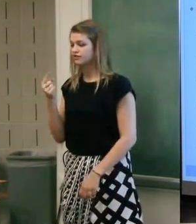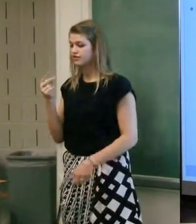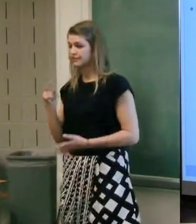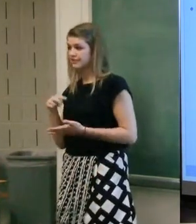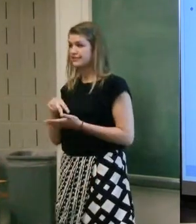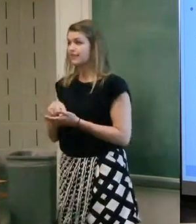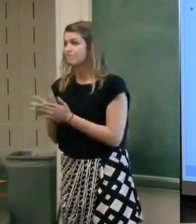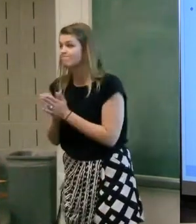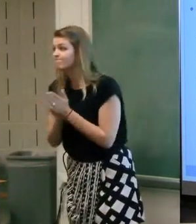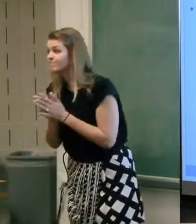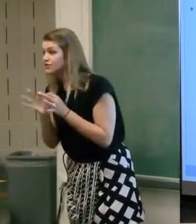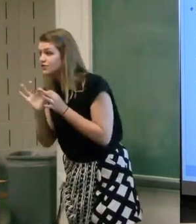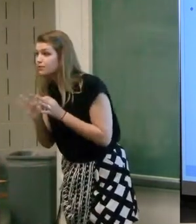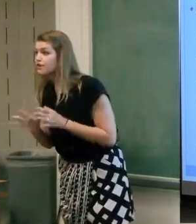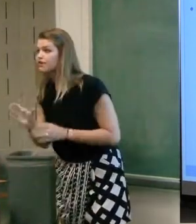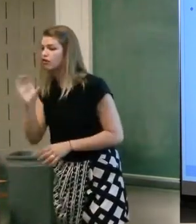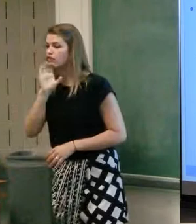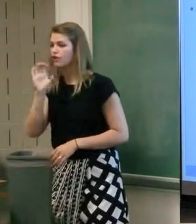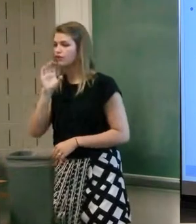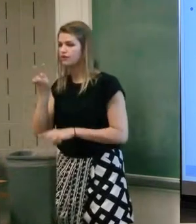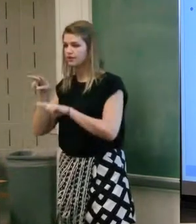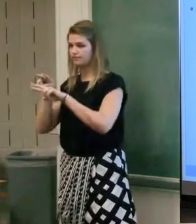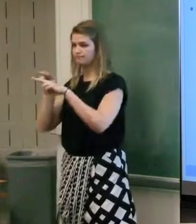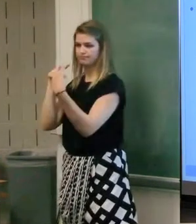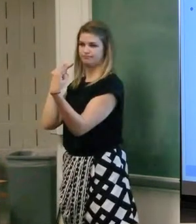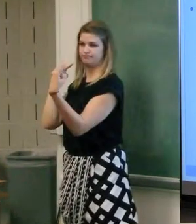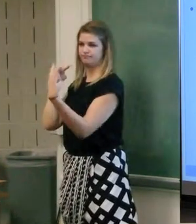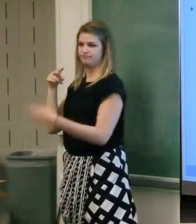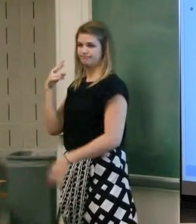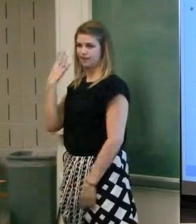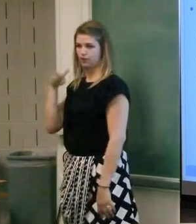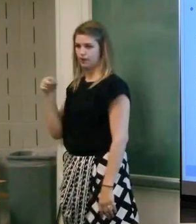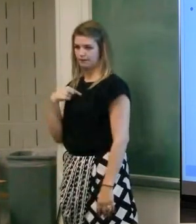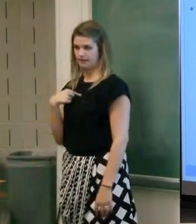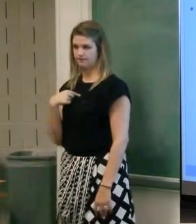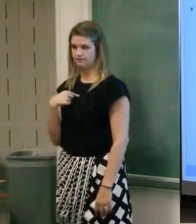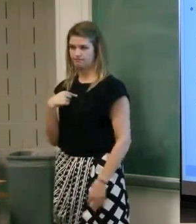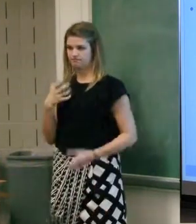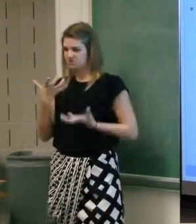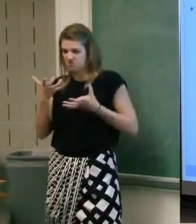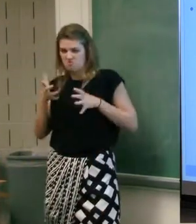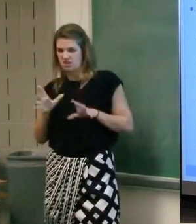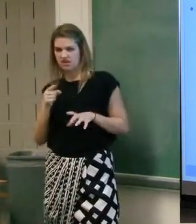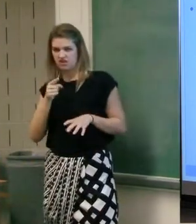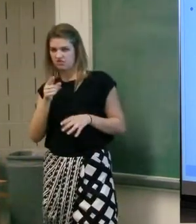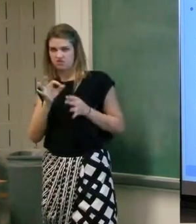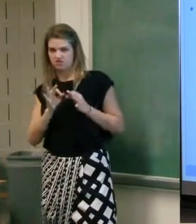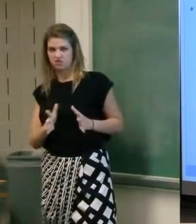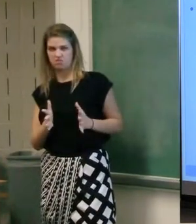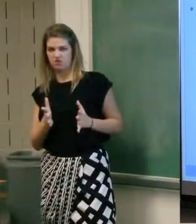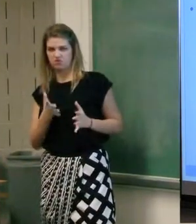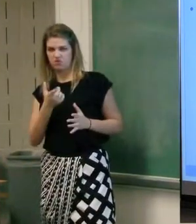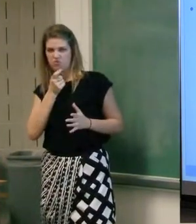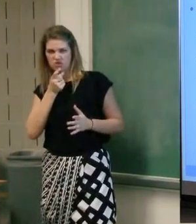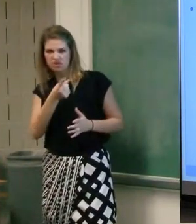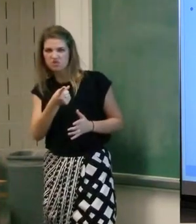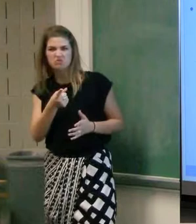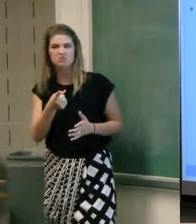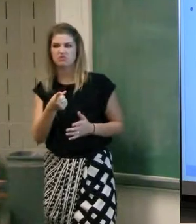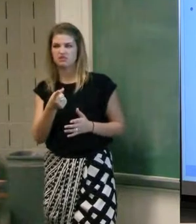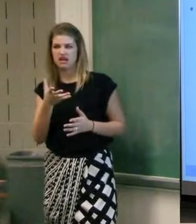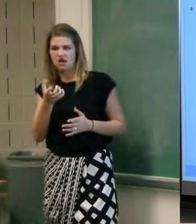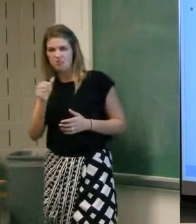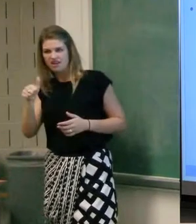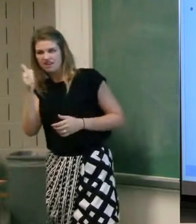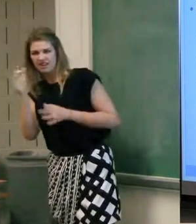interpret, Chloe just turned her back on me completely. She didn't want anything to do with me. She just said, I don't want you to